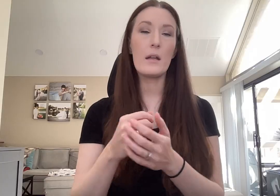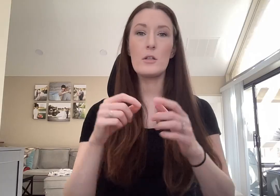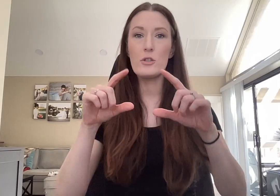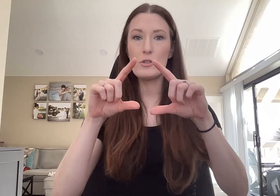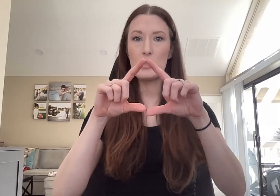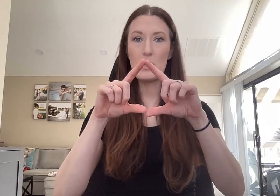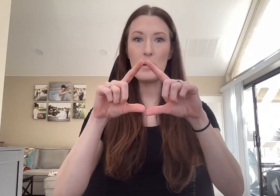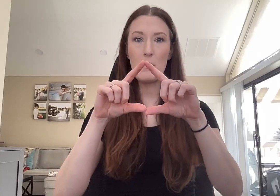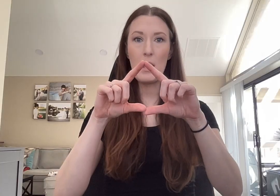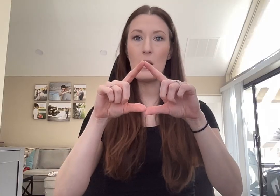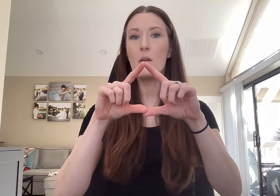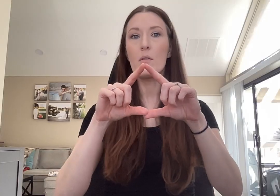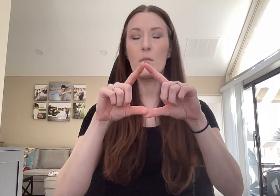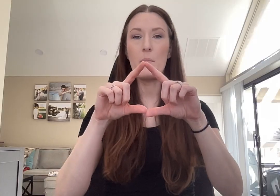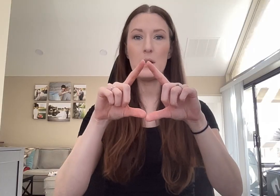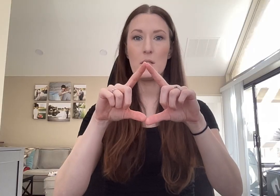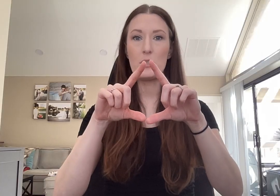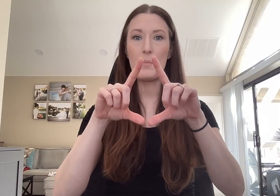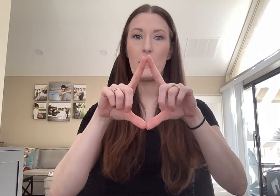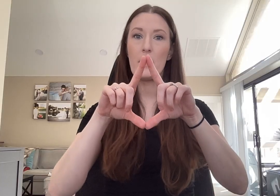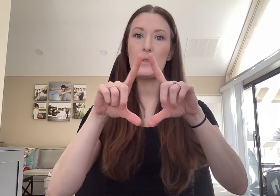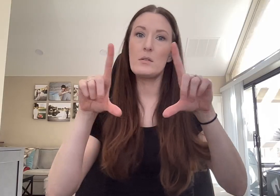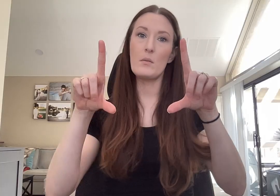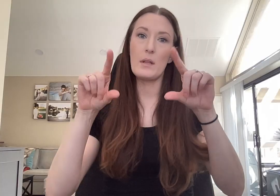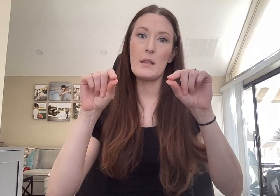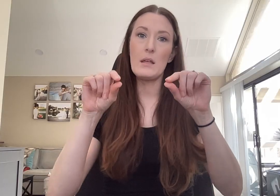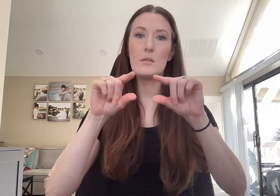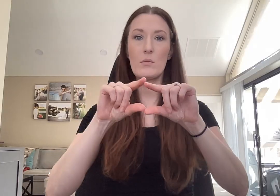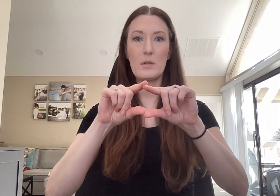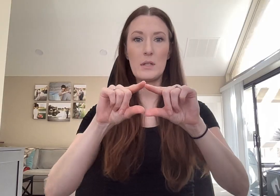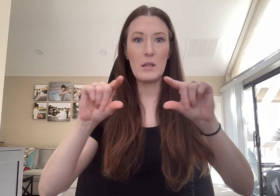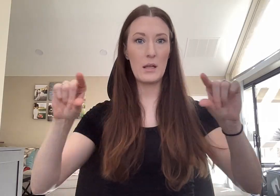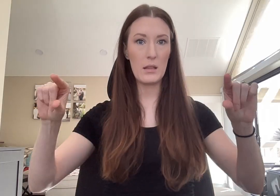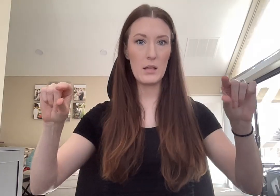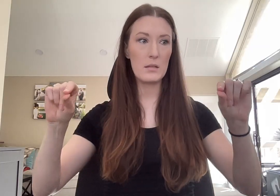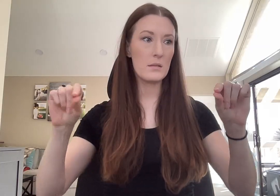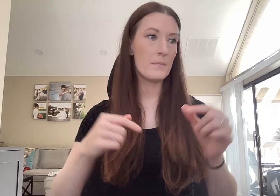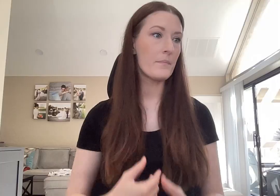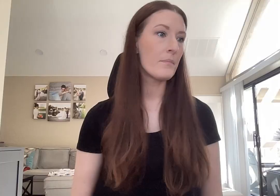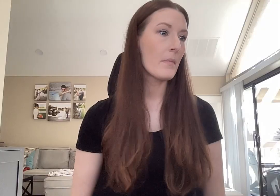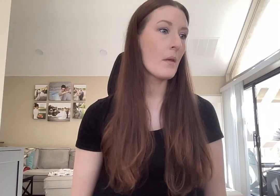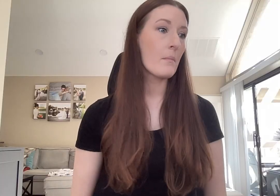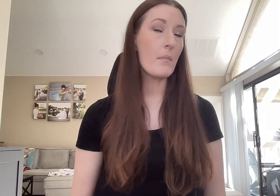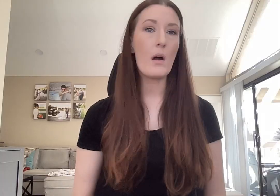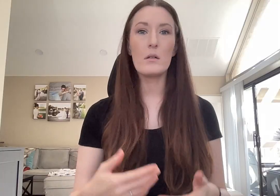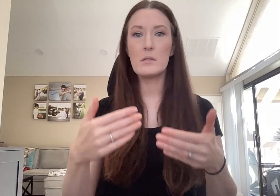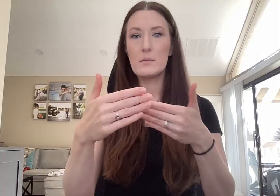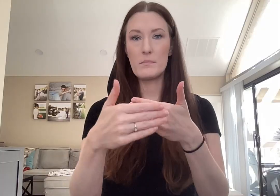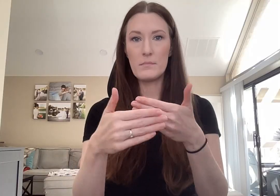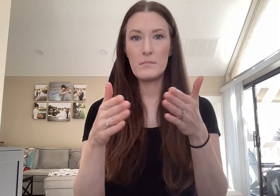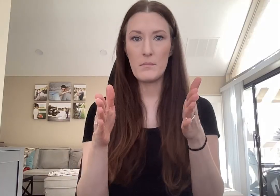Package, you're just gonna make the basic shape of it. So like this, or is it like this? Box,